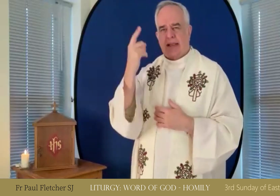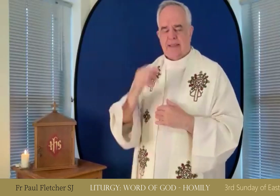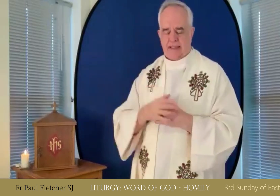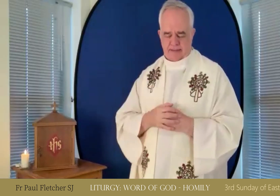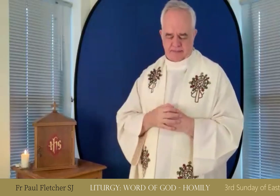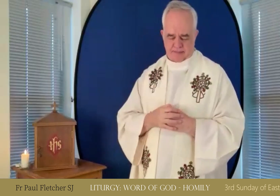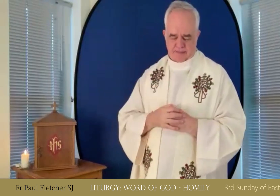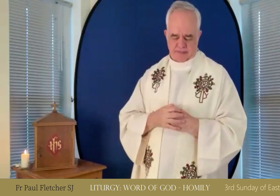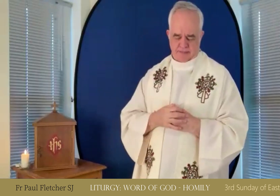understanding.